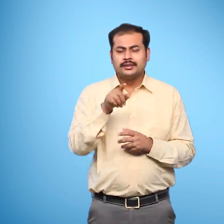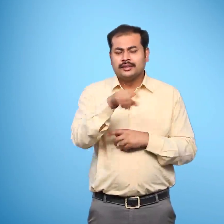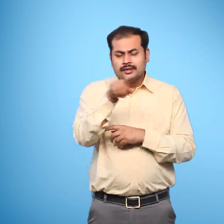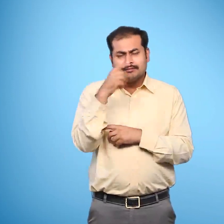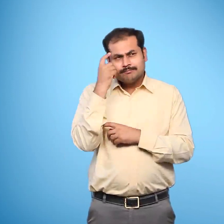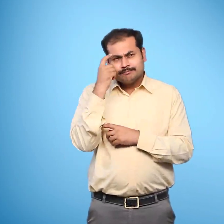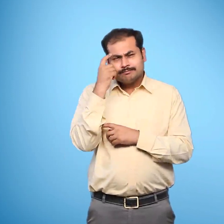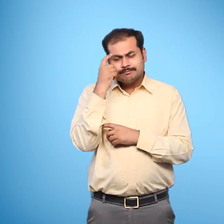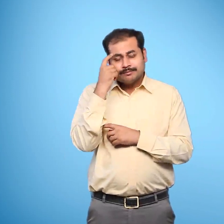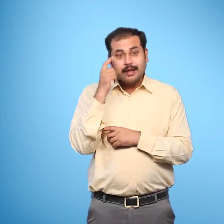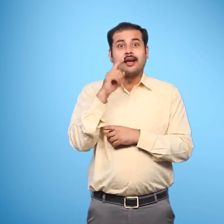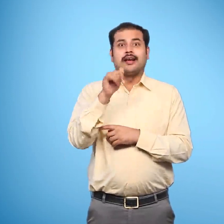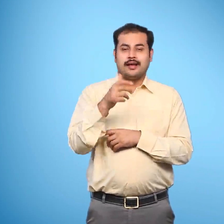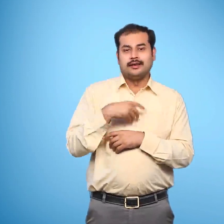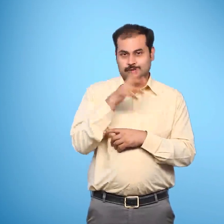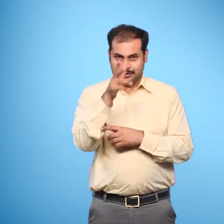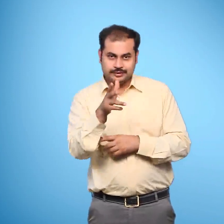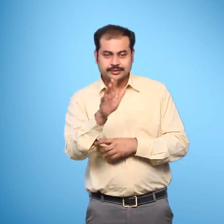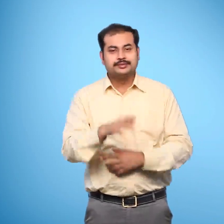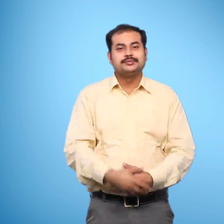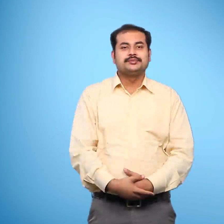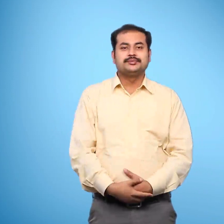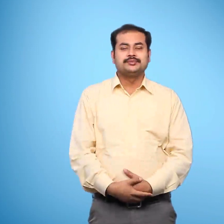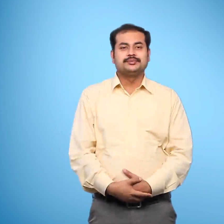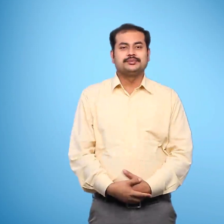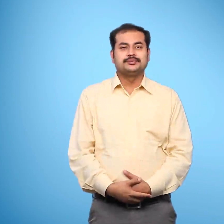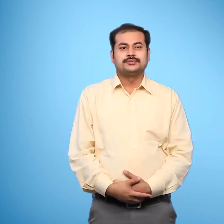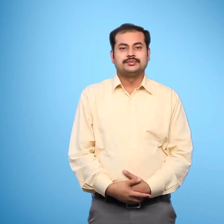and an activity, Guess and Tell.